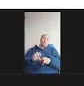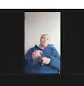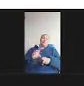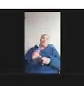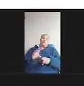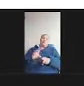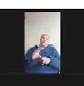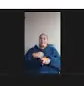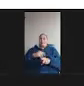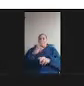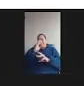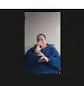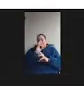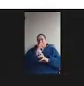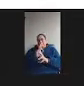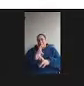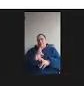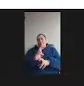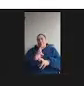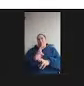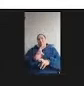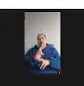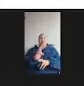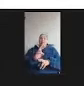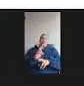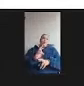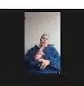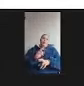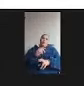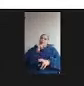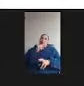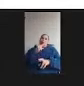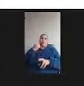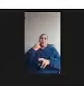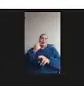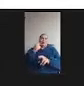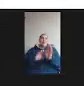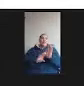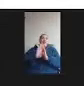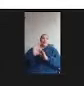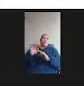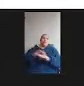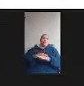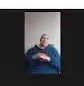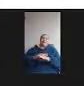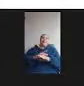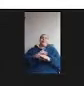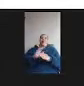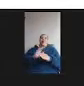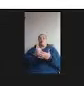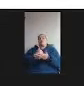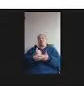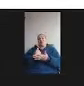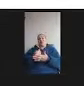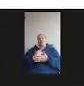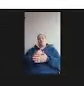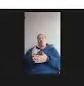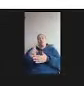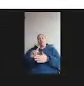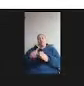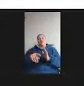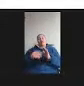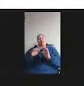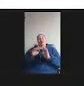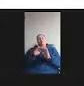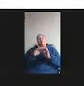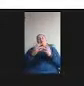respectfully do not anticipate an increase based on an increased number of sittings, because that's what the Parliamentary Programming